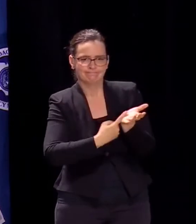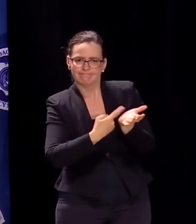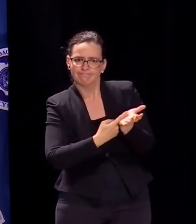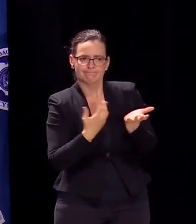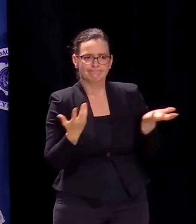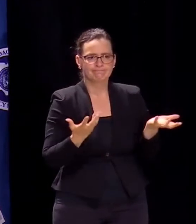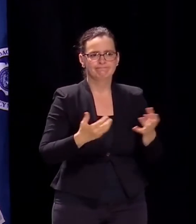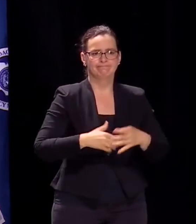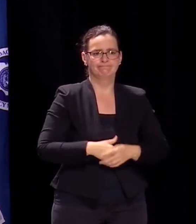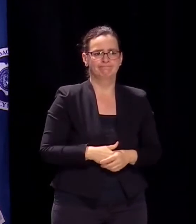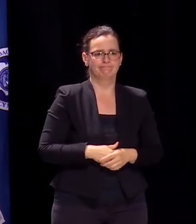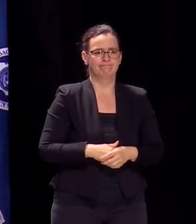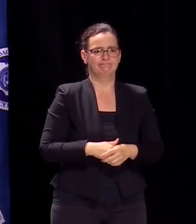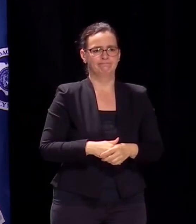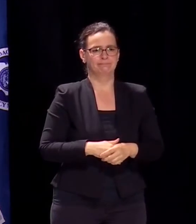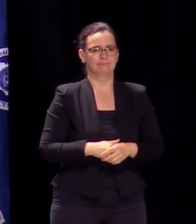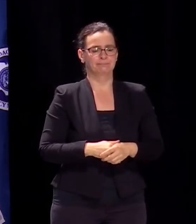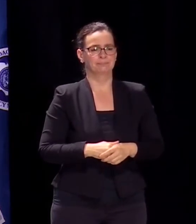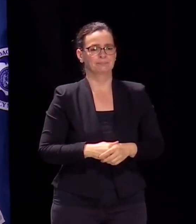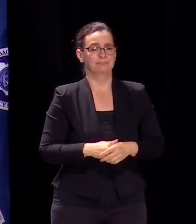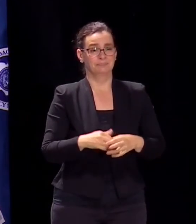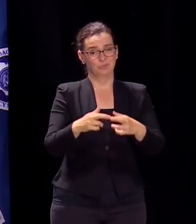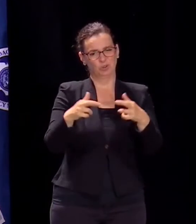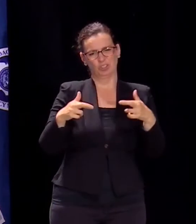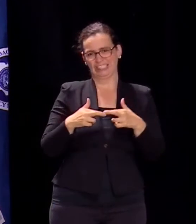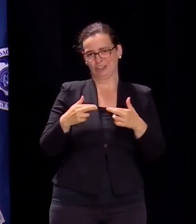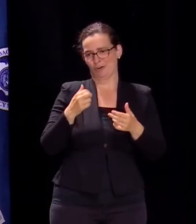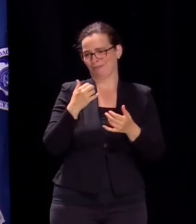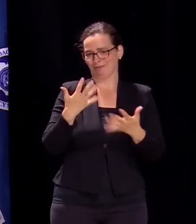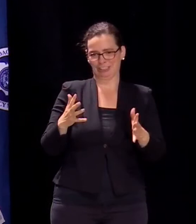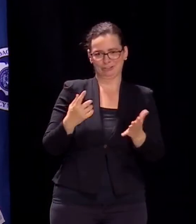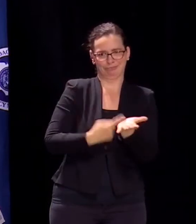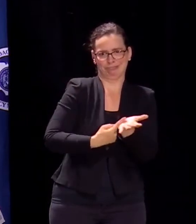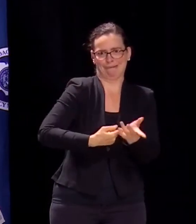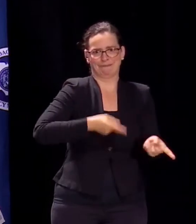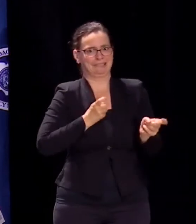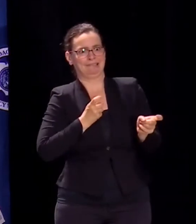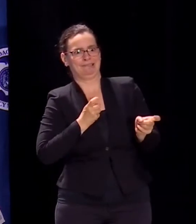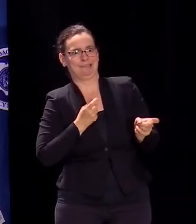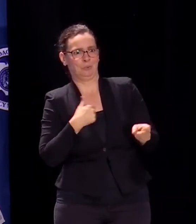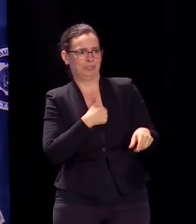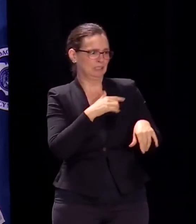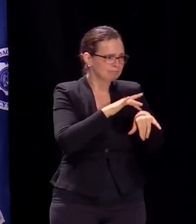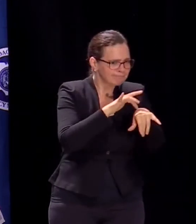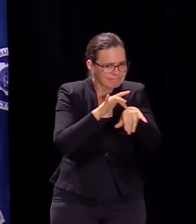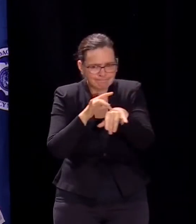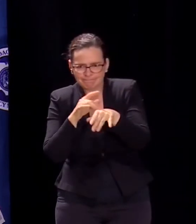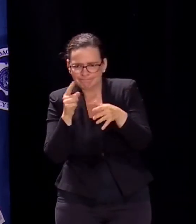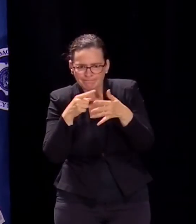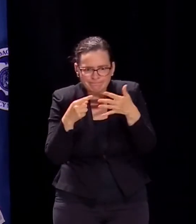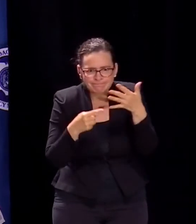it was a quick call today. The touched on some of the comments the governor made earlier,